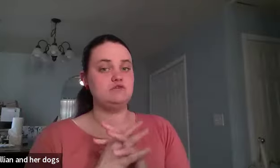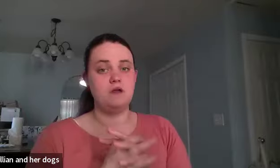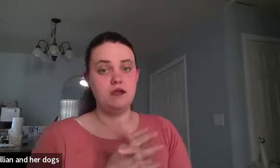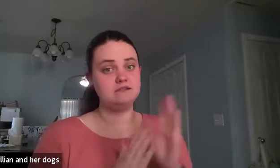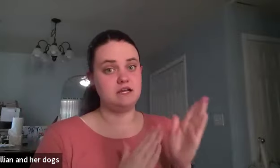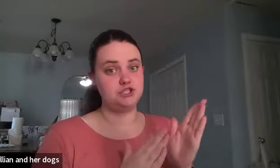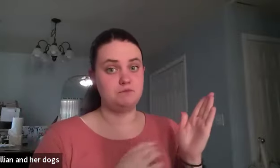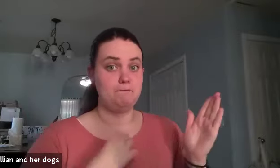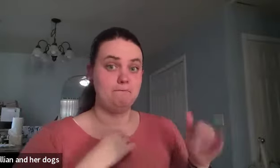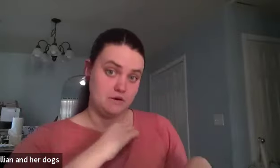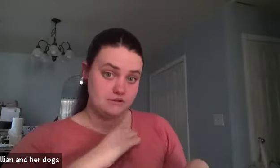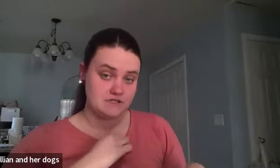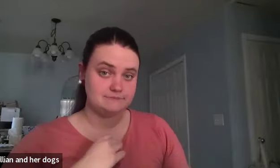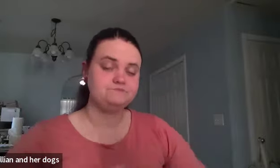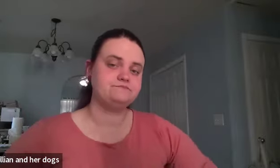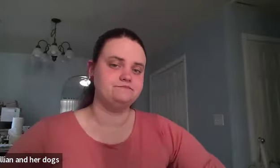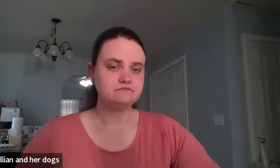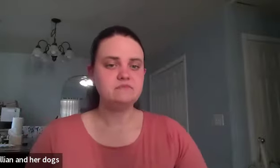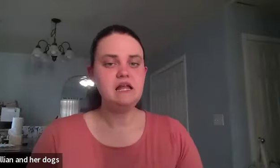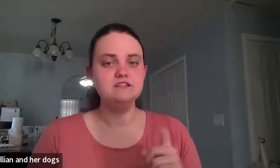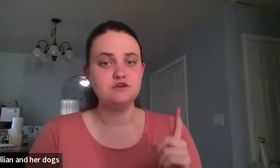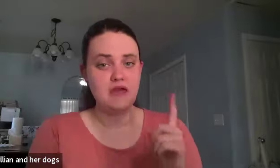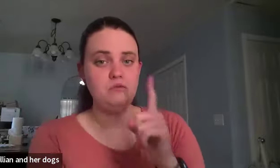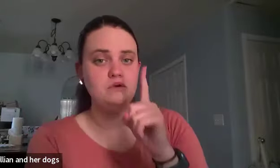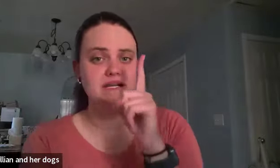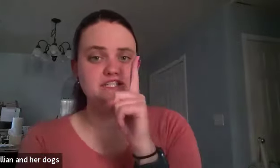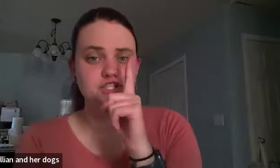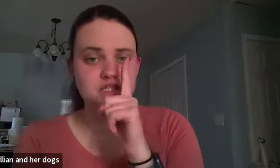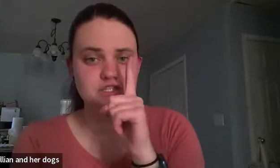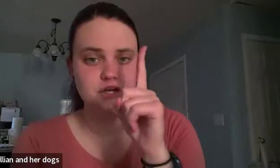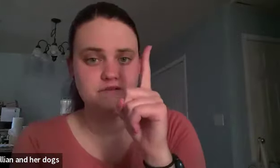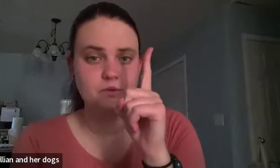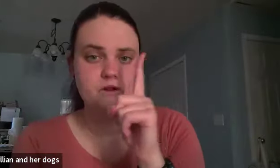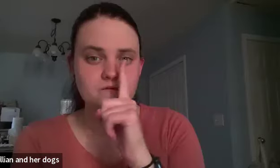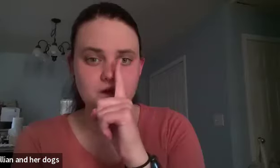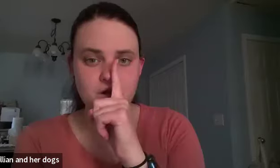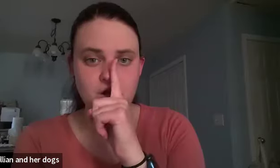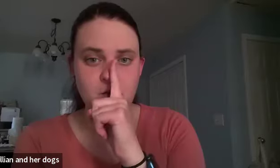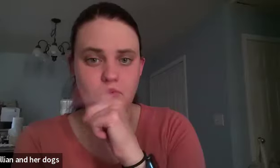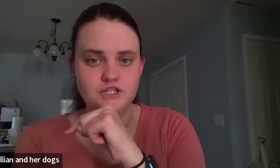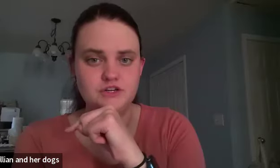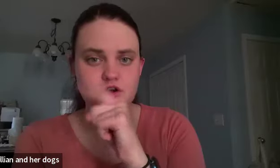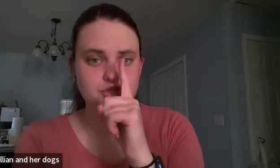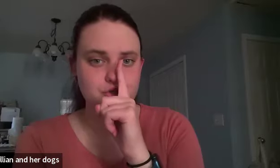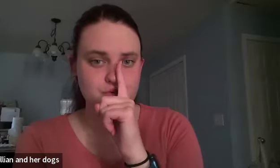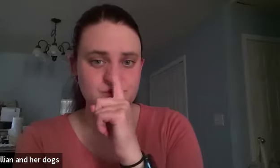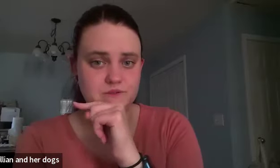a rat / mouse. And so that one is just, you're going to have your pointer finger and you're going to brush it across your nose.